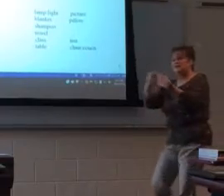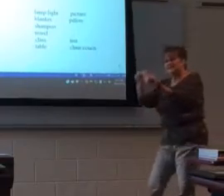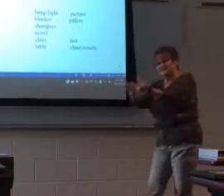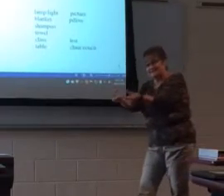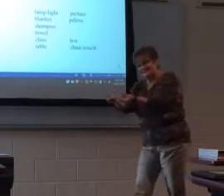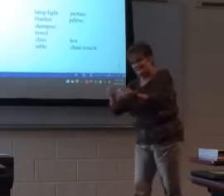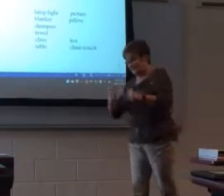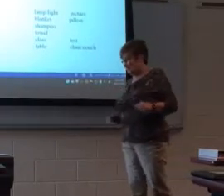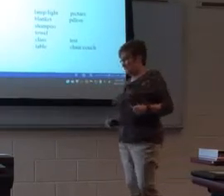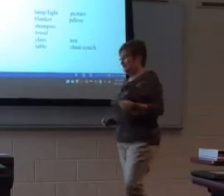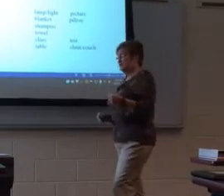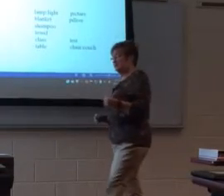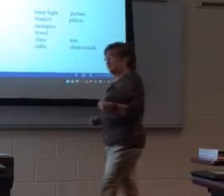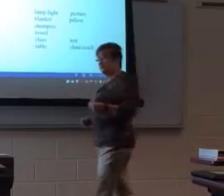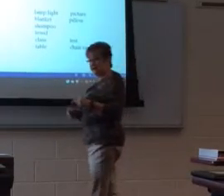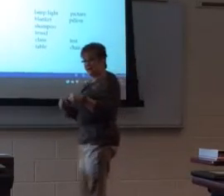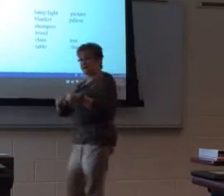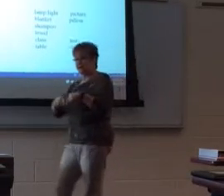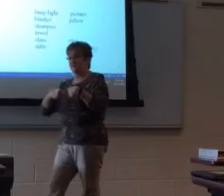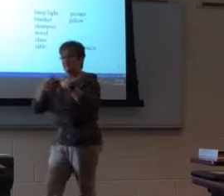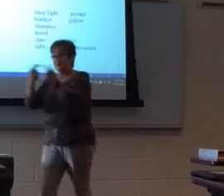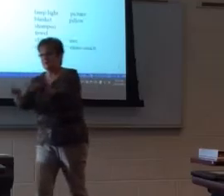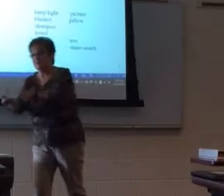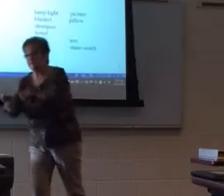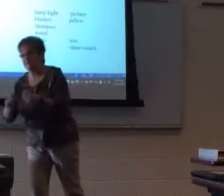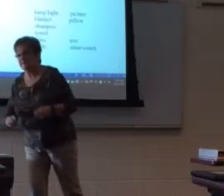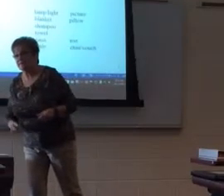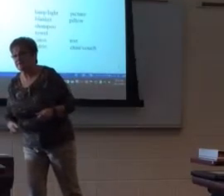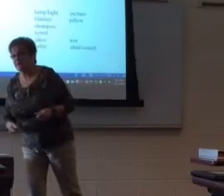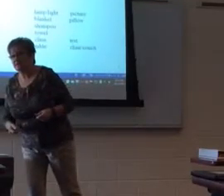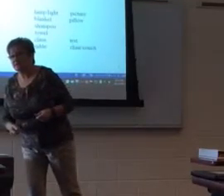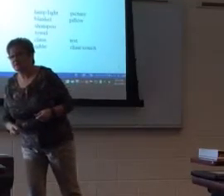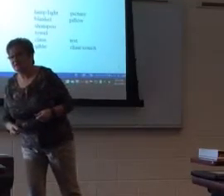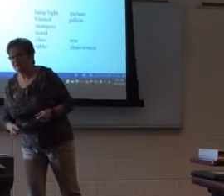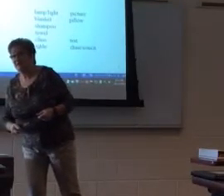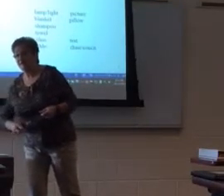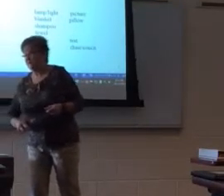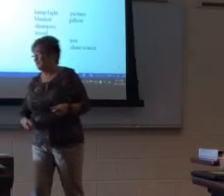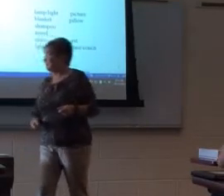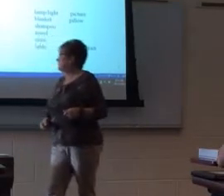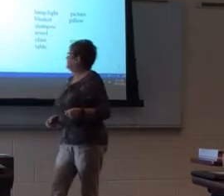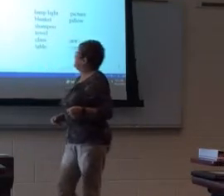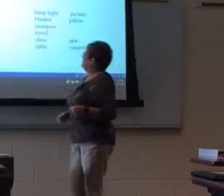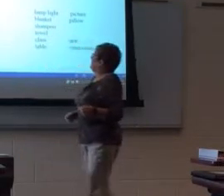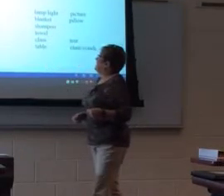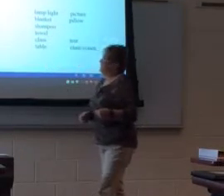present. So what do you say when I give you a present? Thank you. Okay, you're welcome.